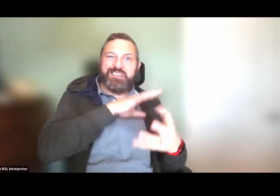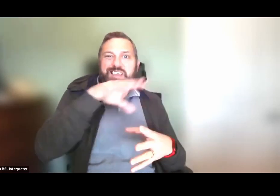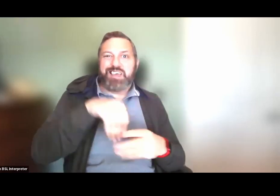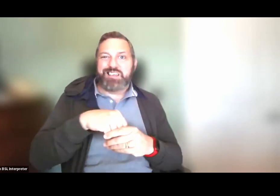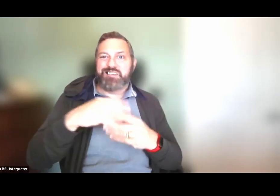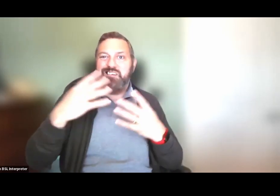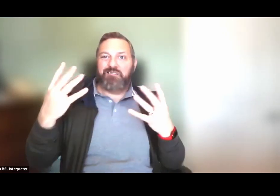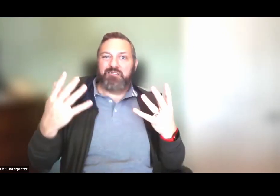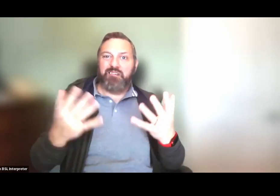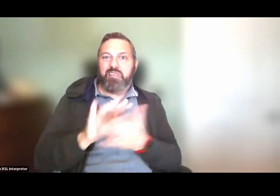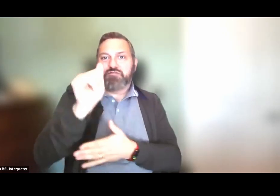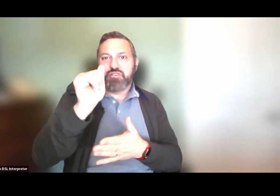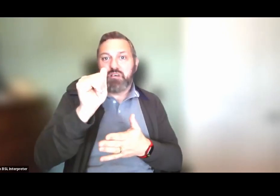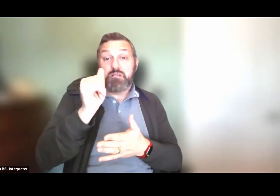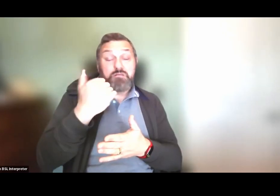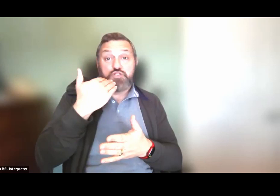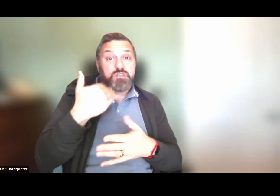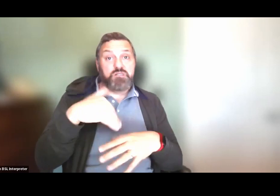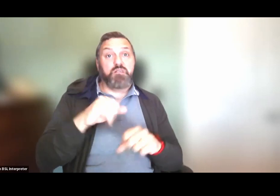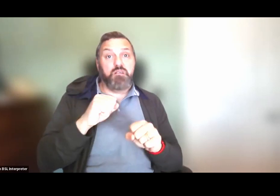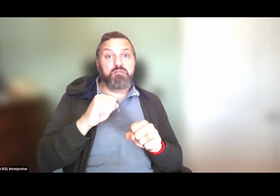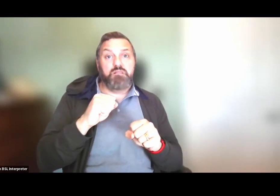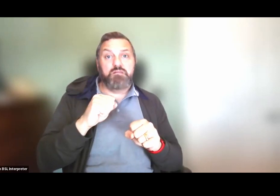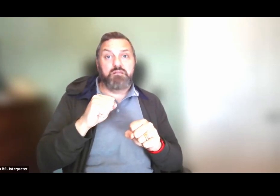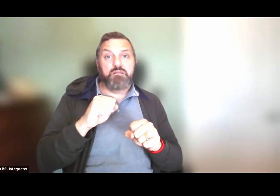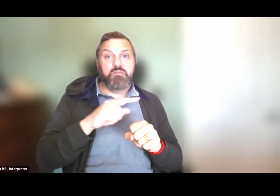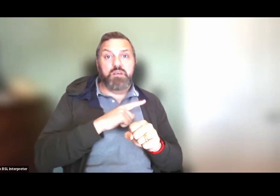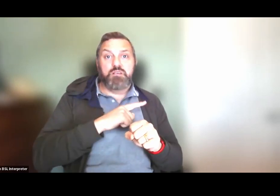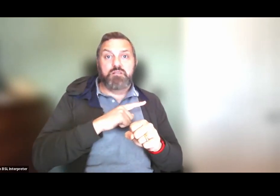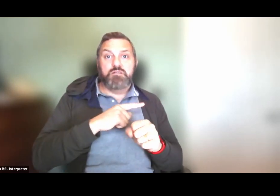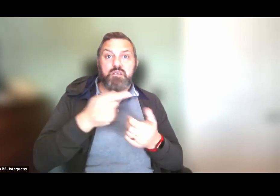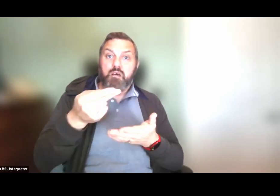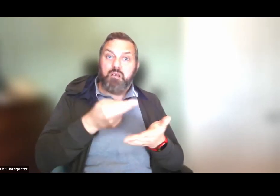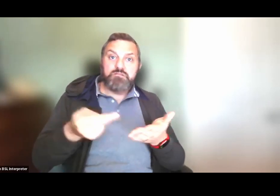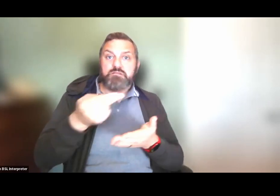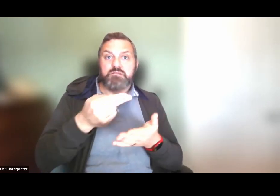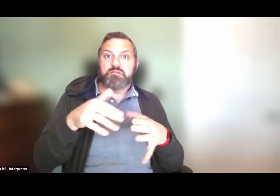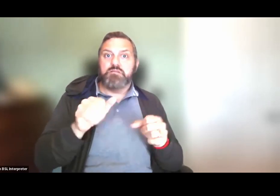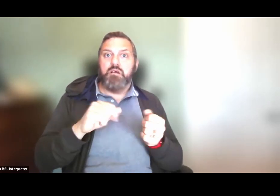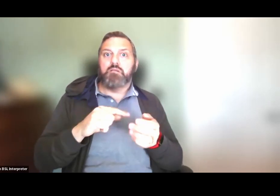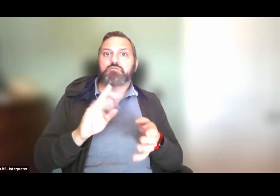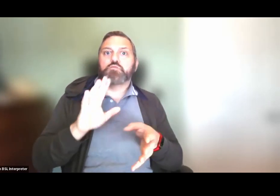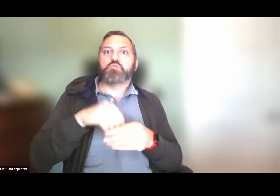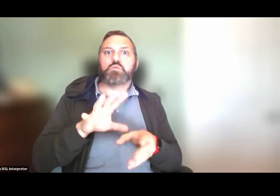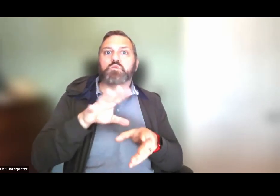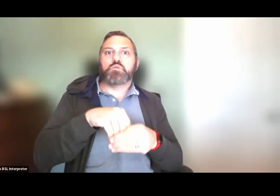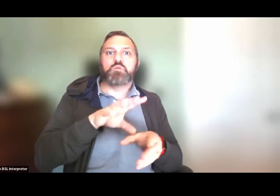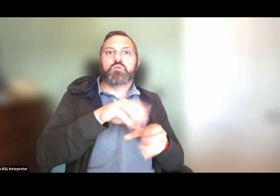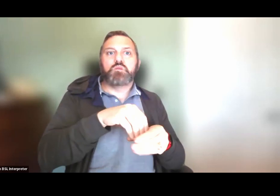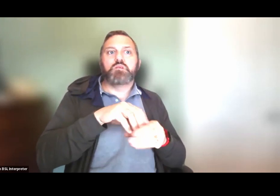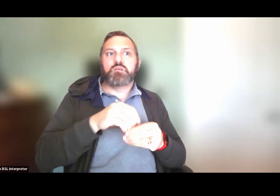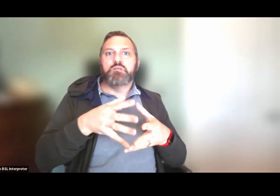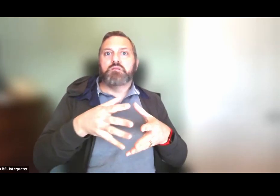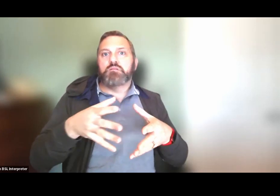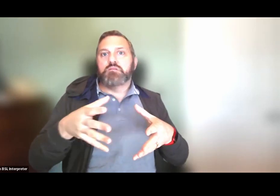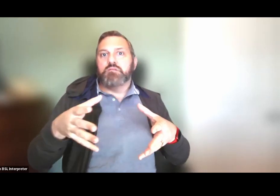I think this is only just getting underway, just beginning, because the artists are starting to show up in droves, and it's going